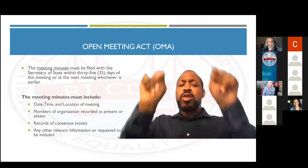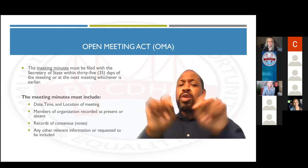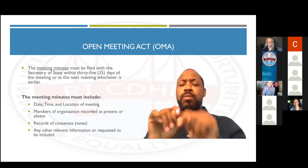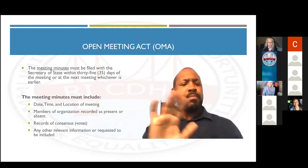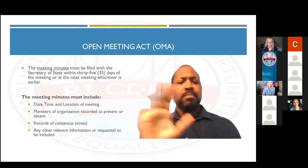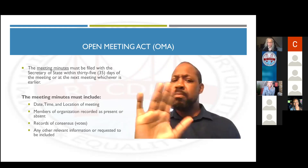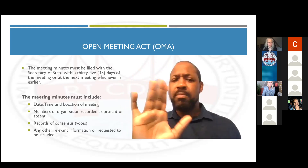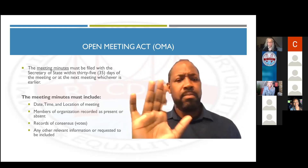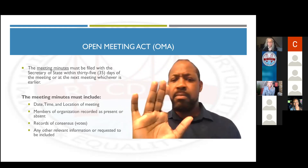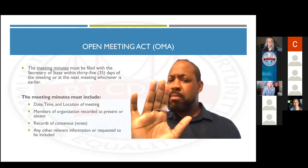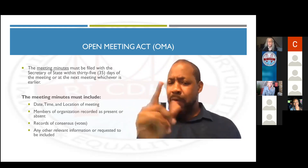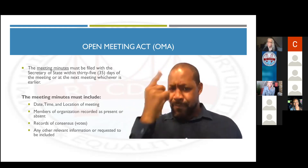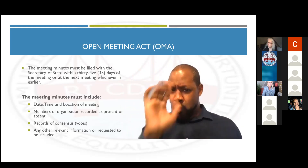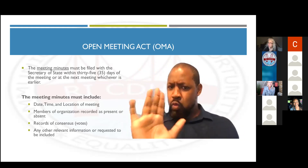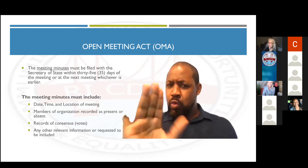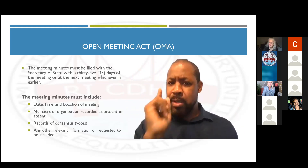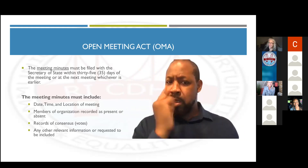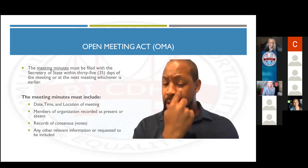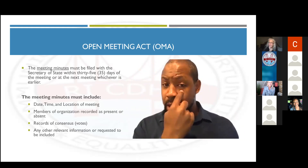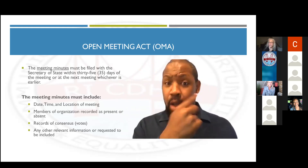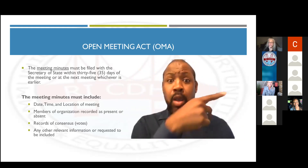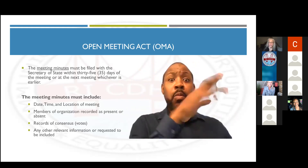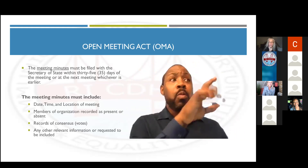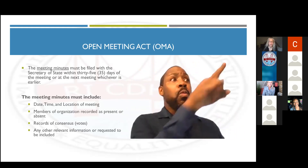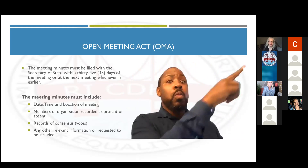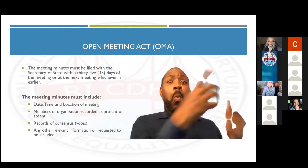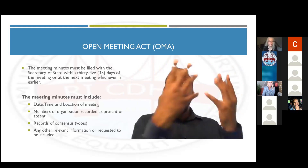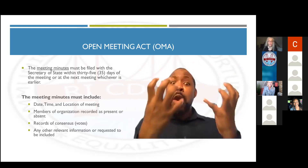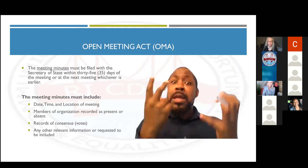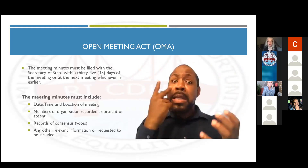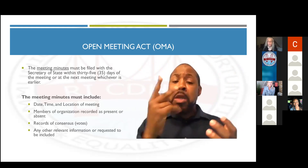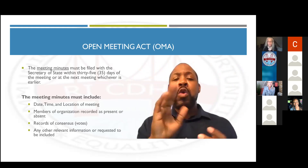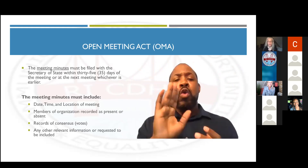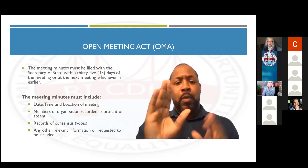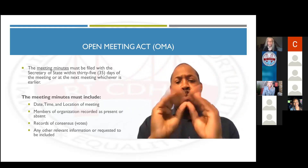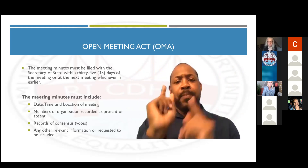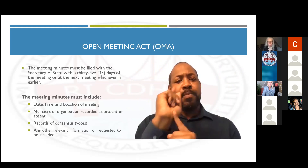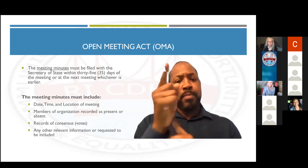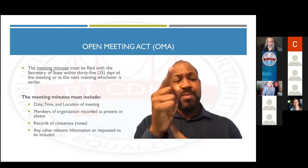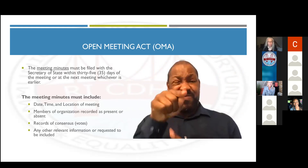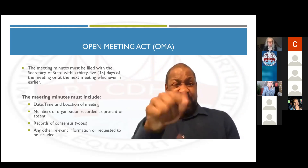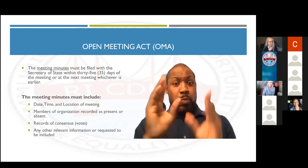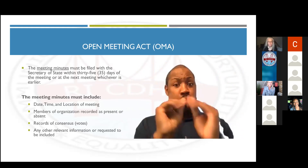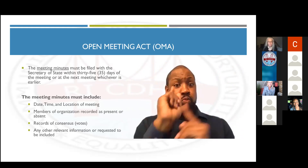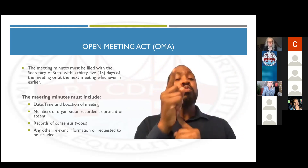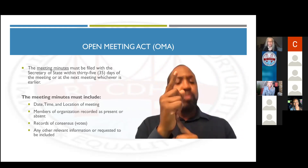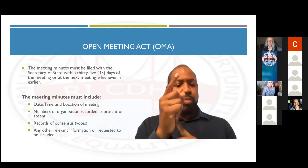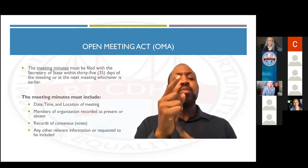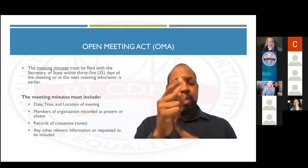public. People from outside cannot say, oh, I'd like to see the transcript from the CART reporter. What they do